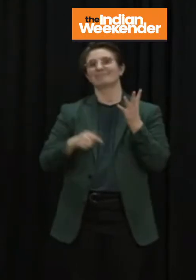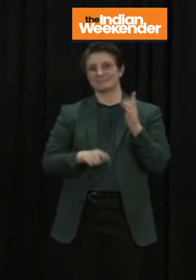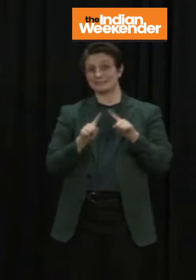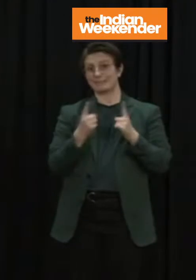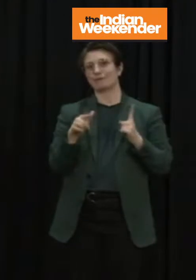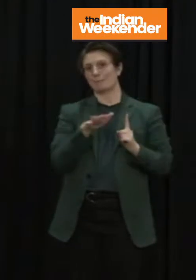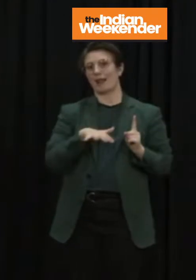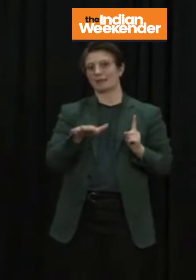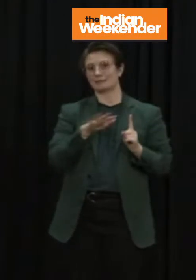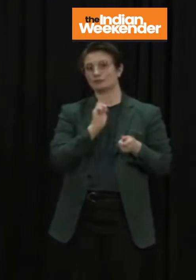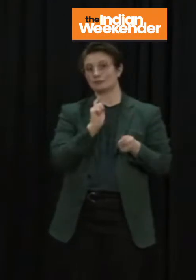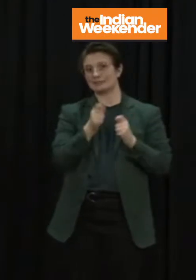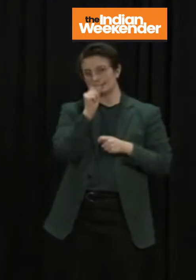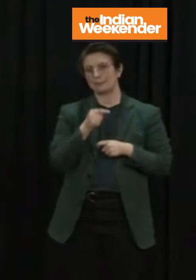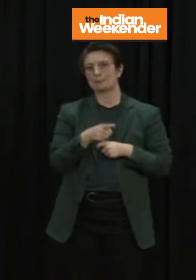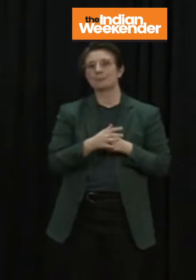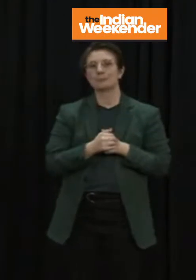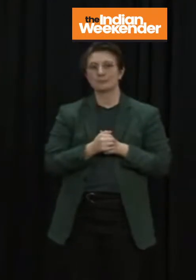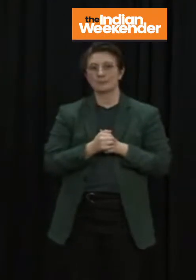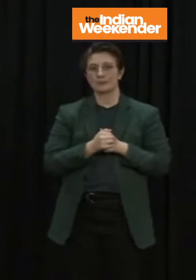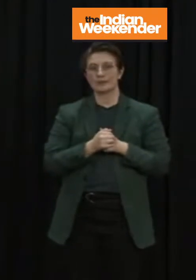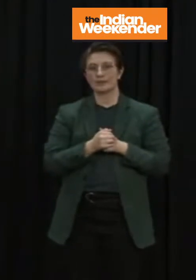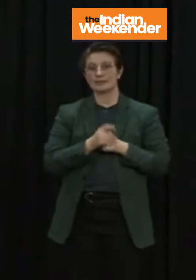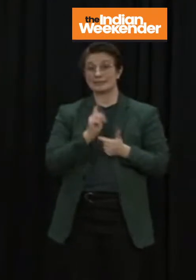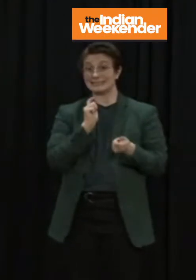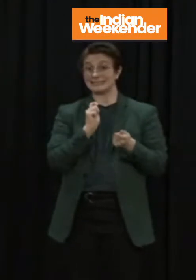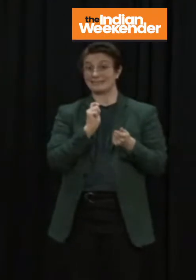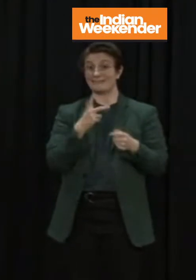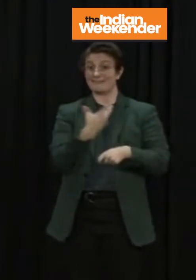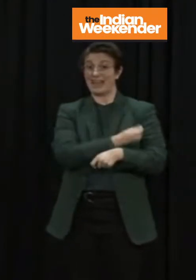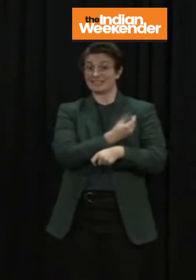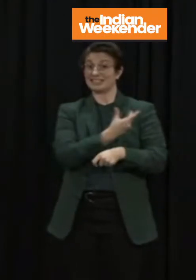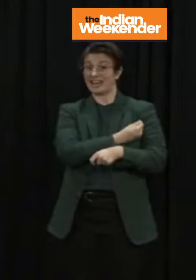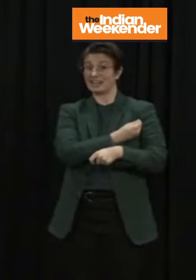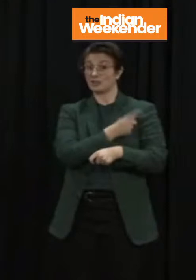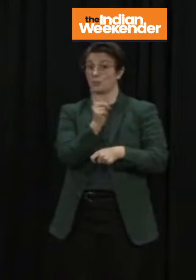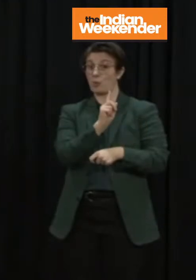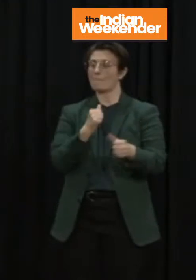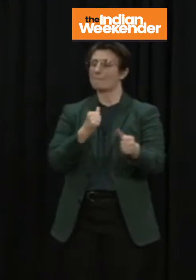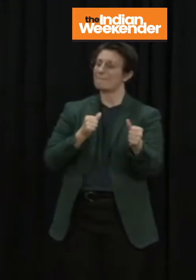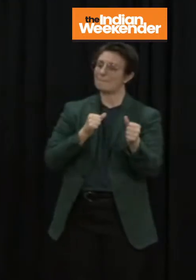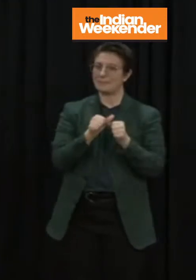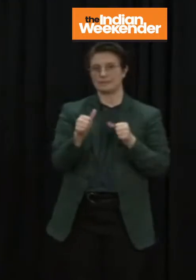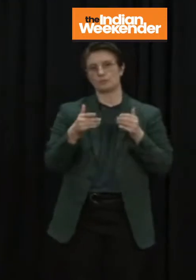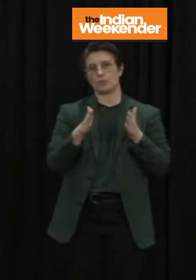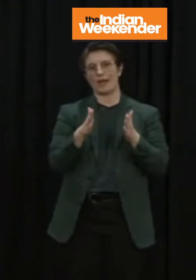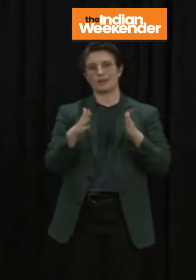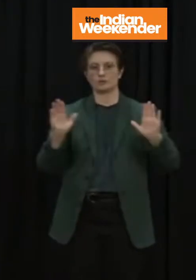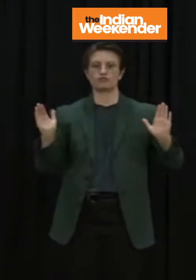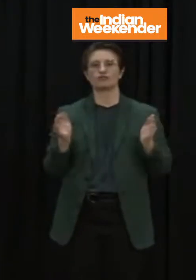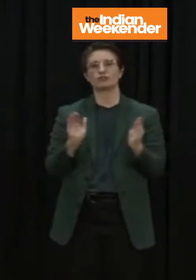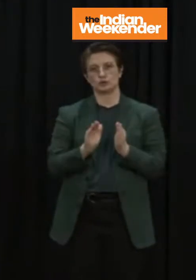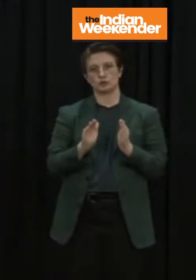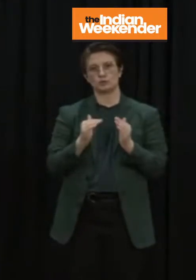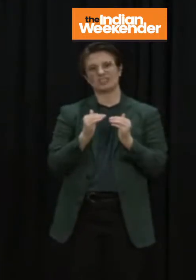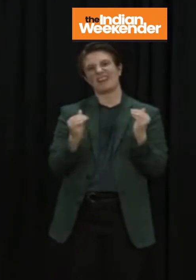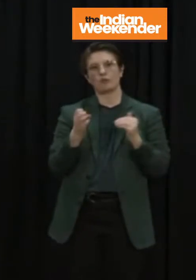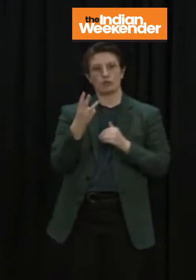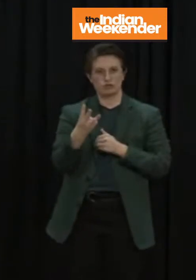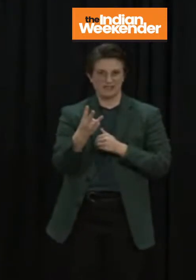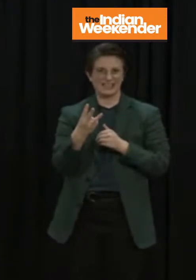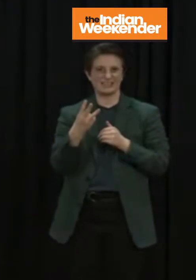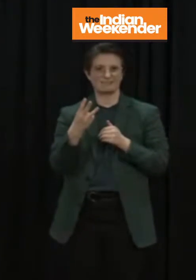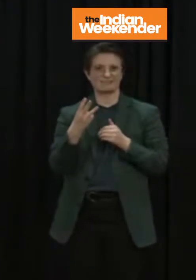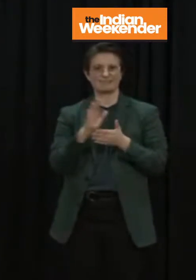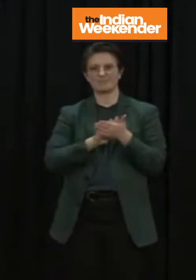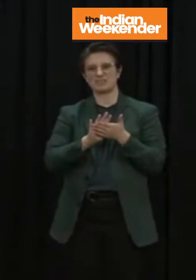to provide everyone with their individual armour against COVID-19 and to reduce the need for these types of restrictions again in the future.